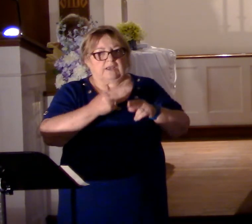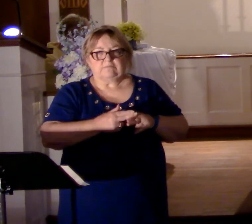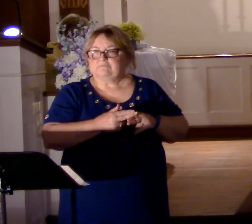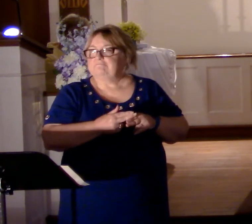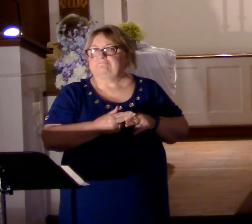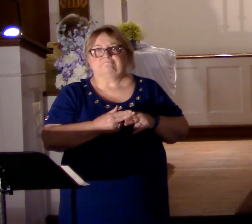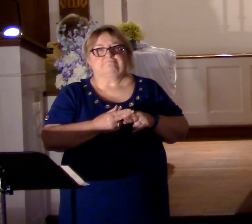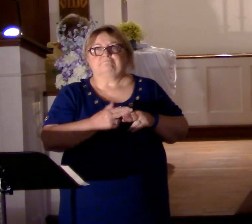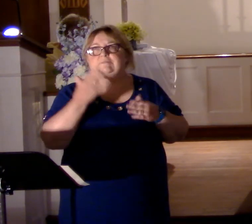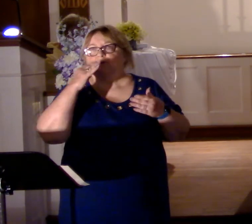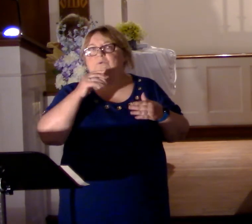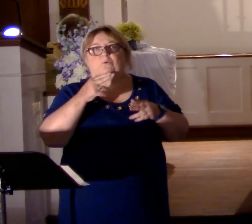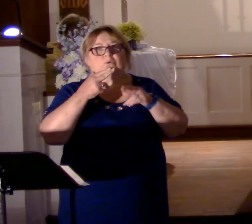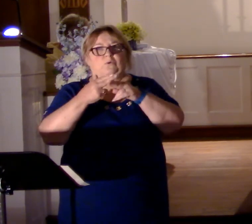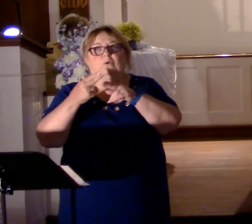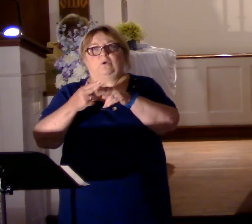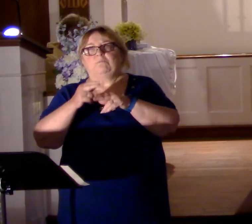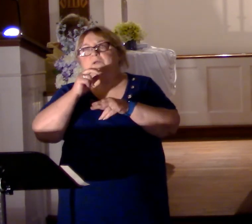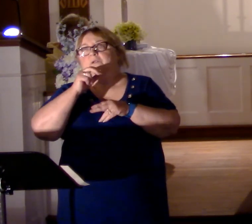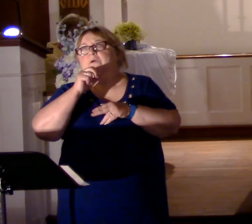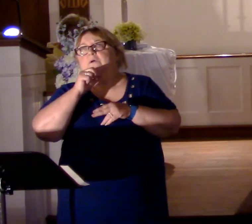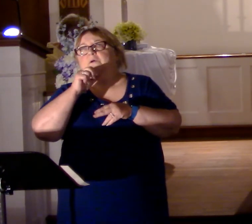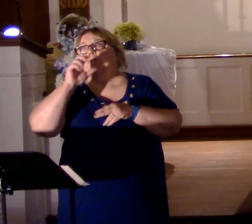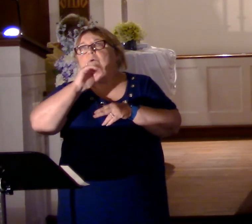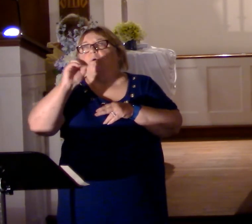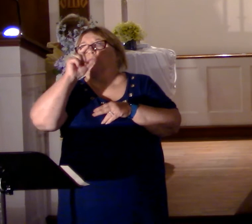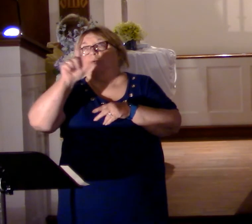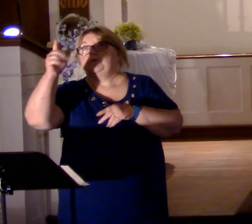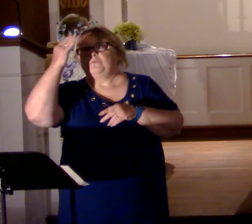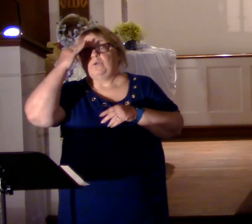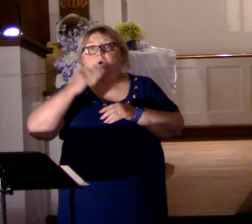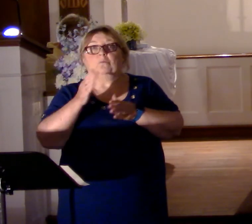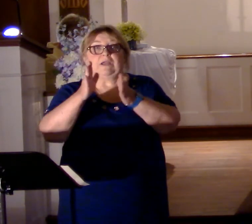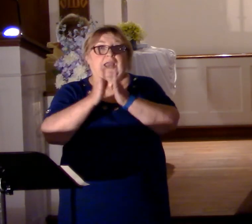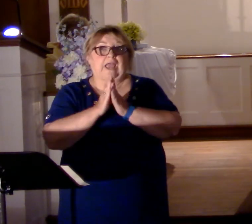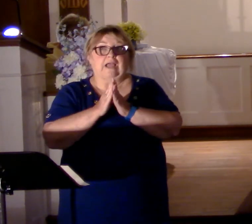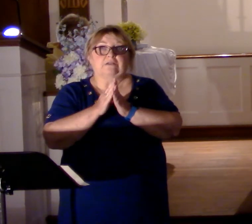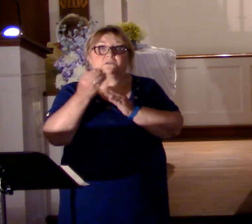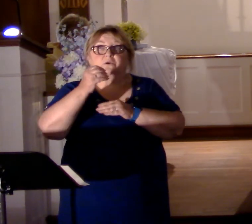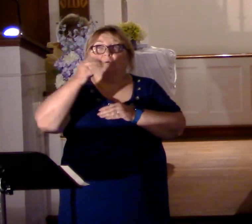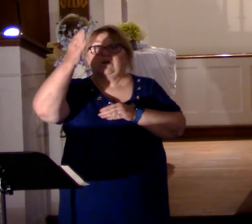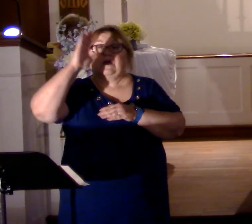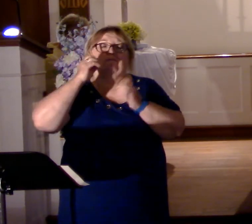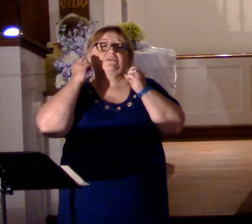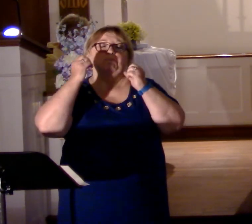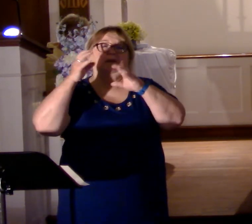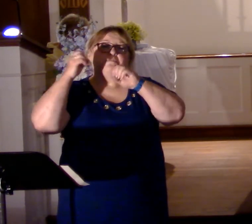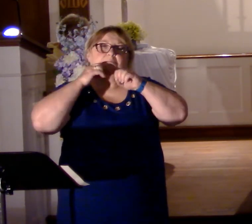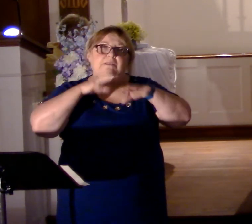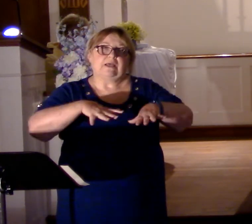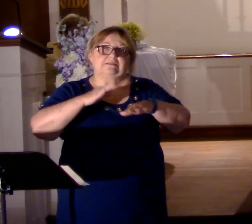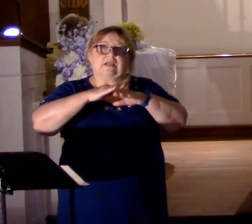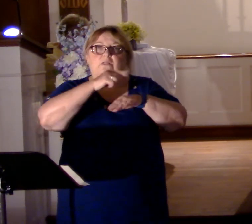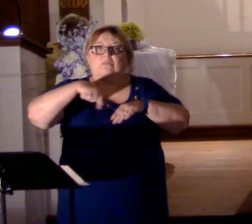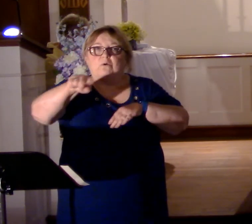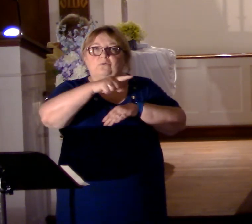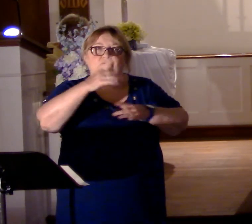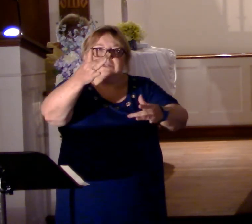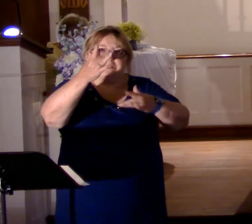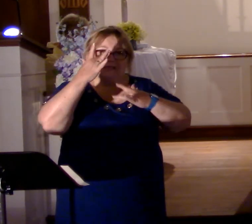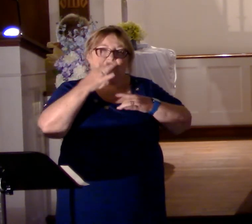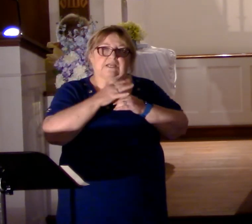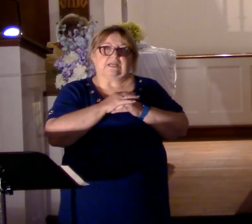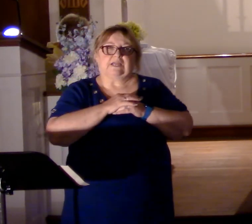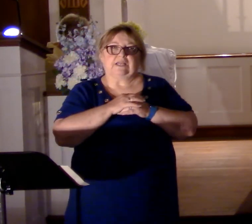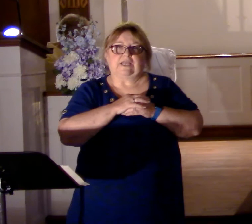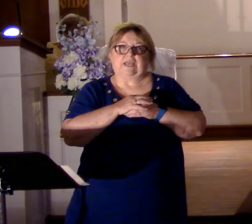do not know to call, but, O Lord, you know. And we ask, O God, for your many blessings upon those who are sick